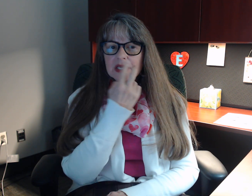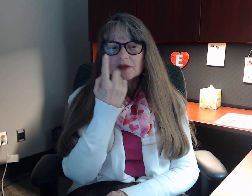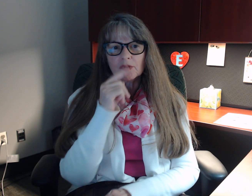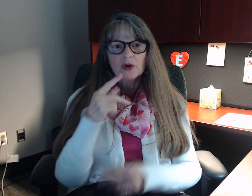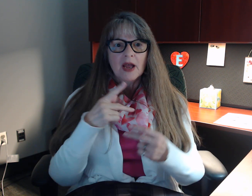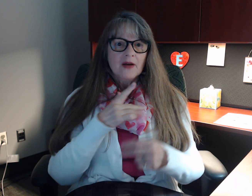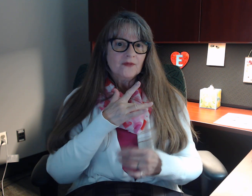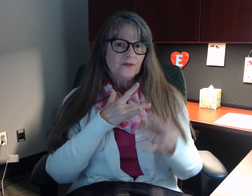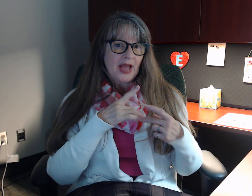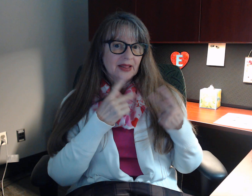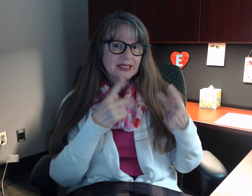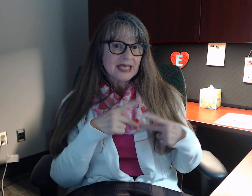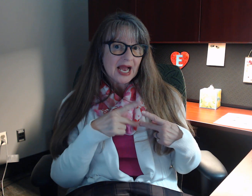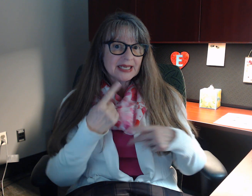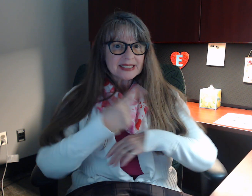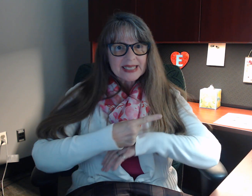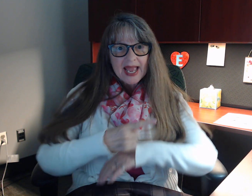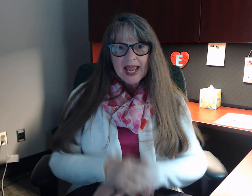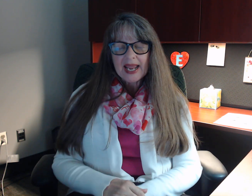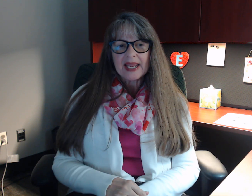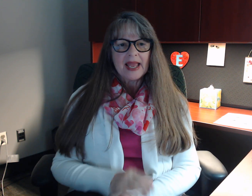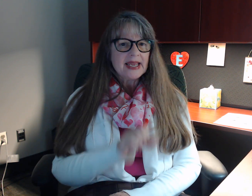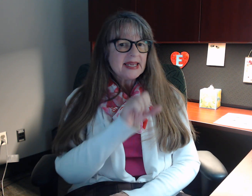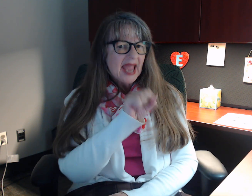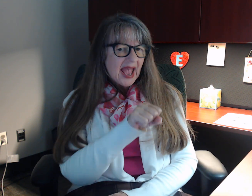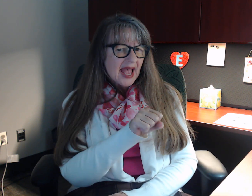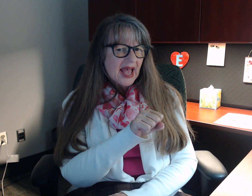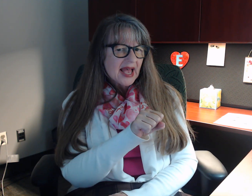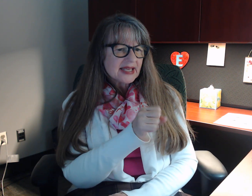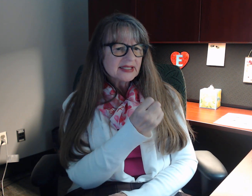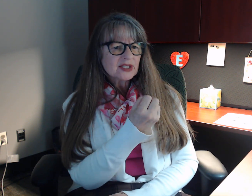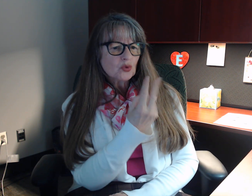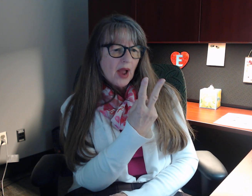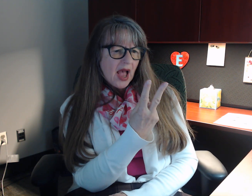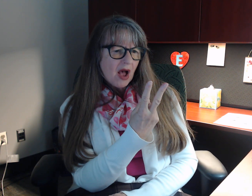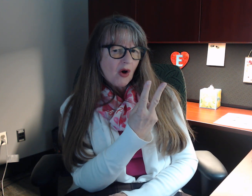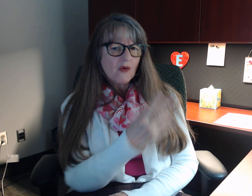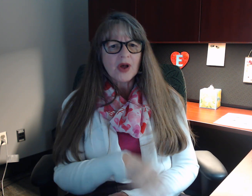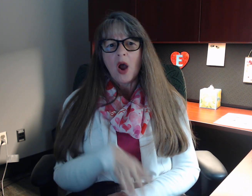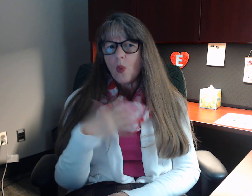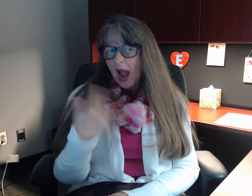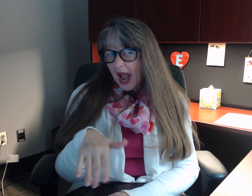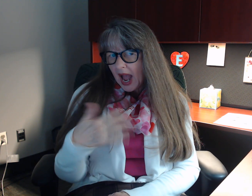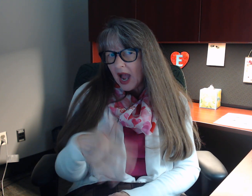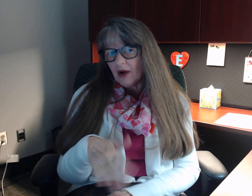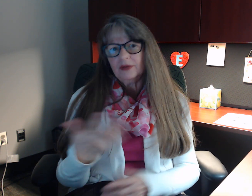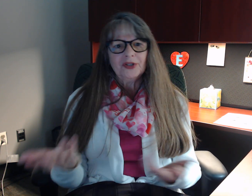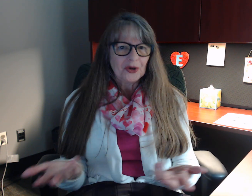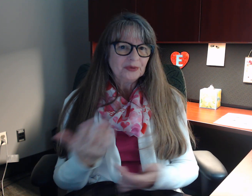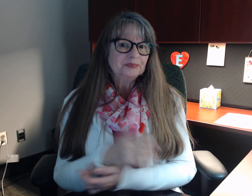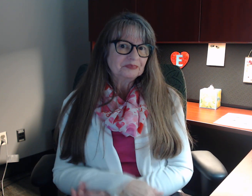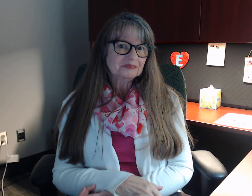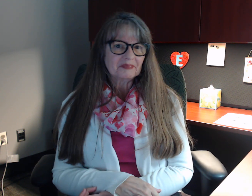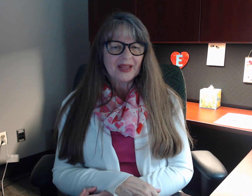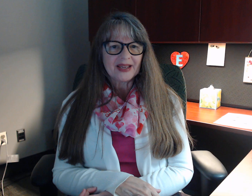for Valentine's Day? Yes, 12. Wow. You know, that kind of